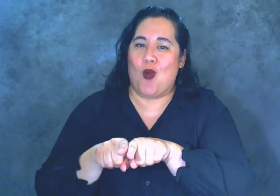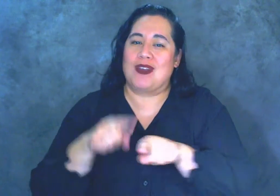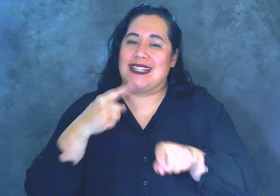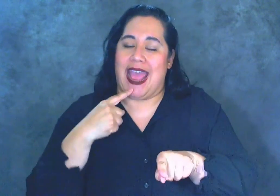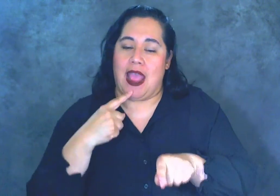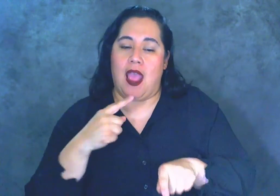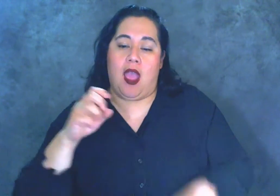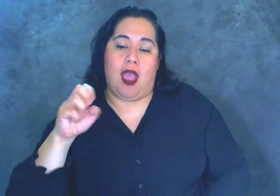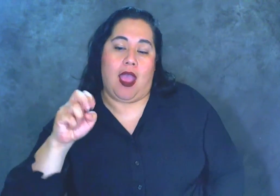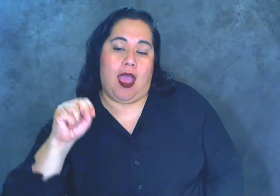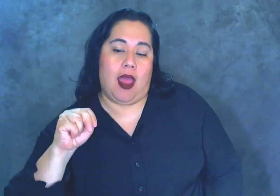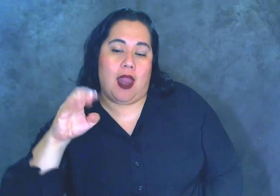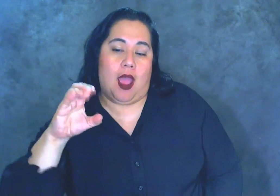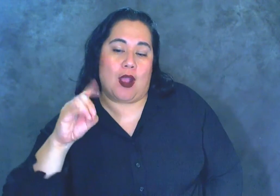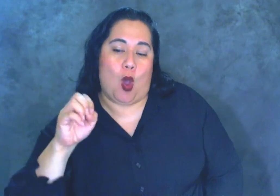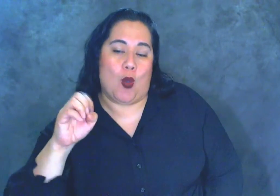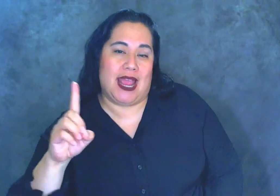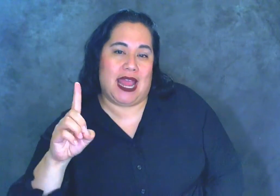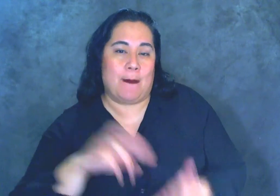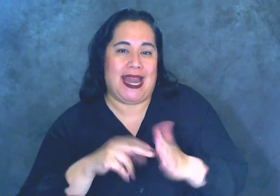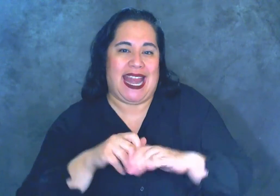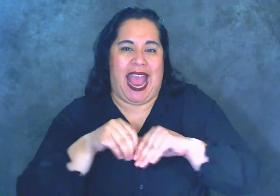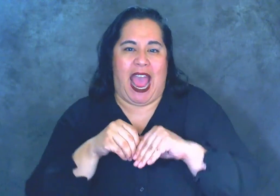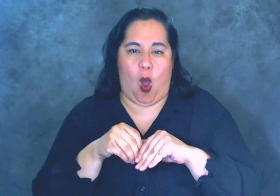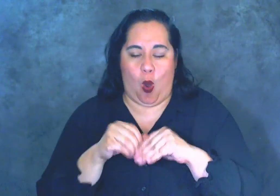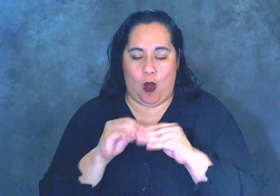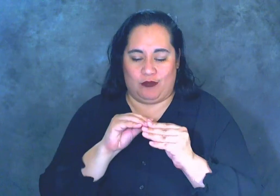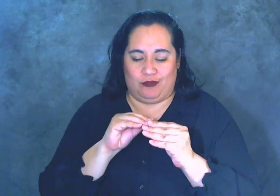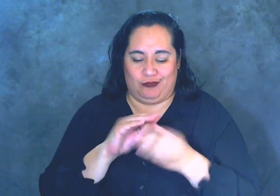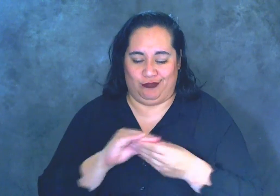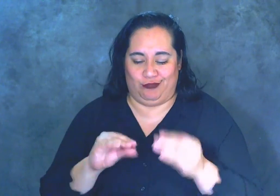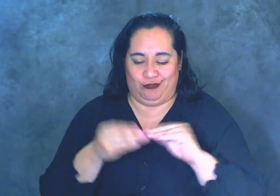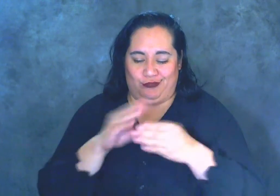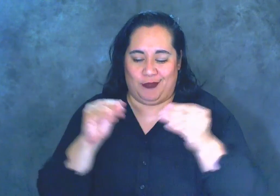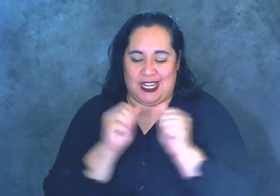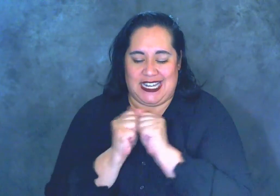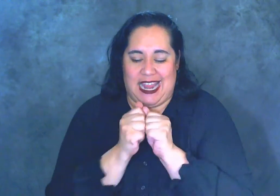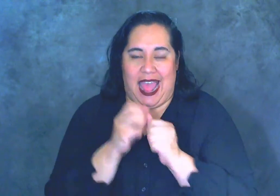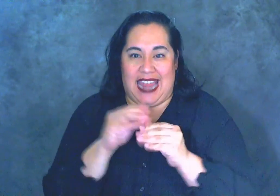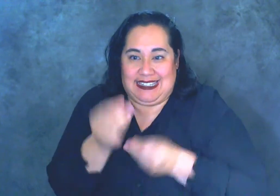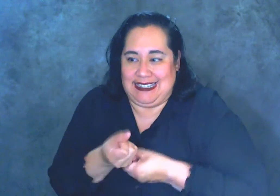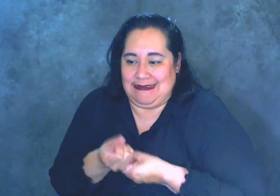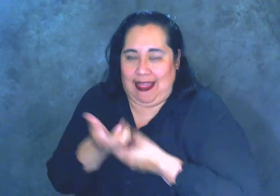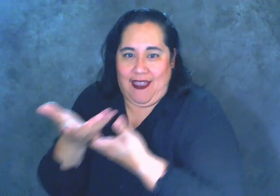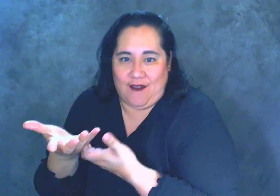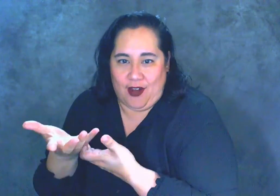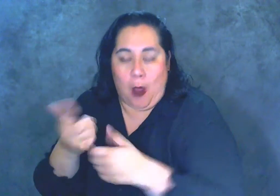meaning how they are packaged up together and delivered, but also how they are understood